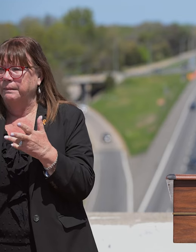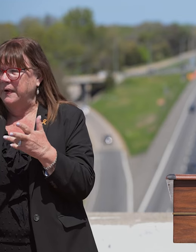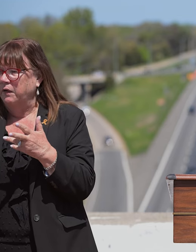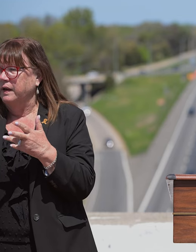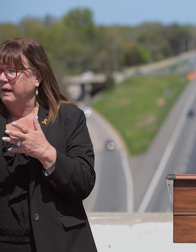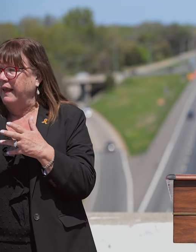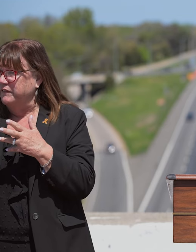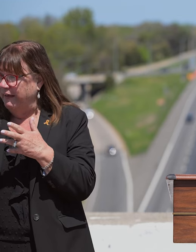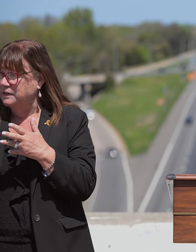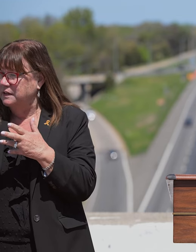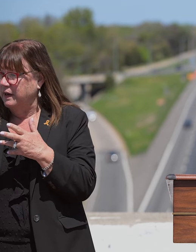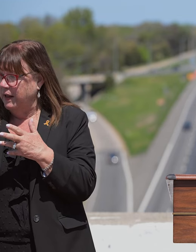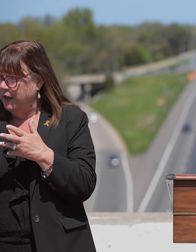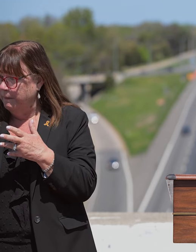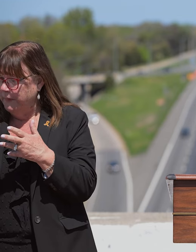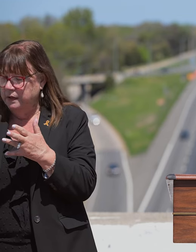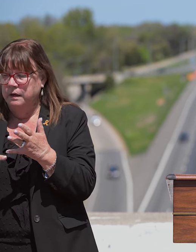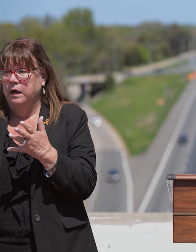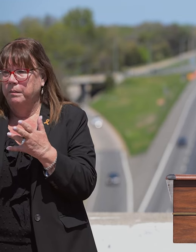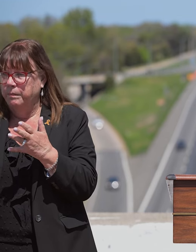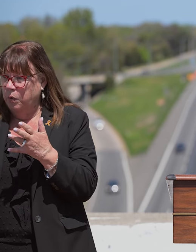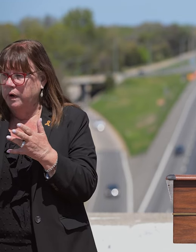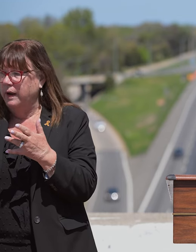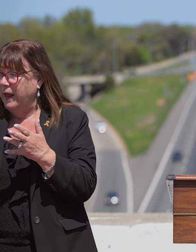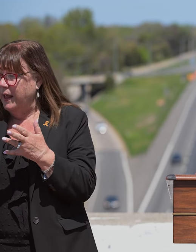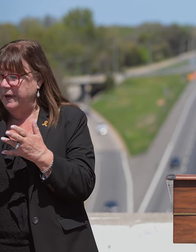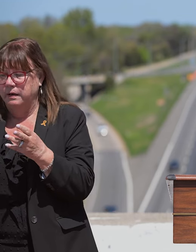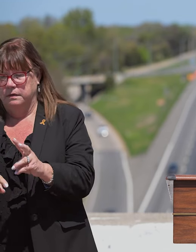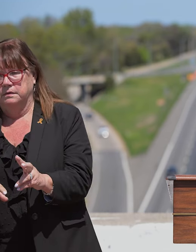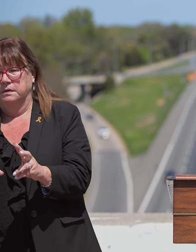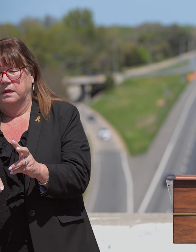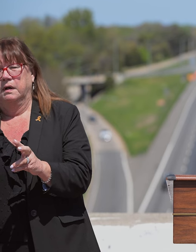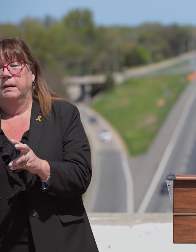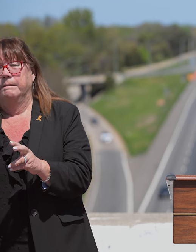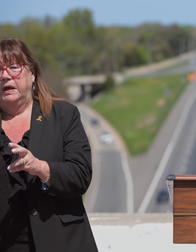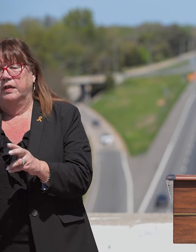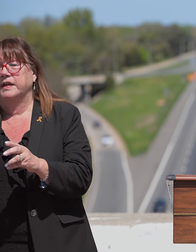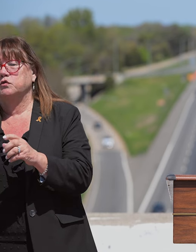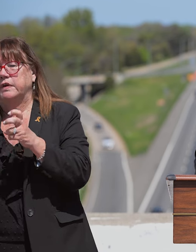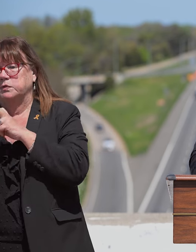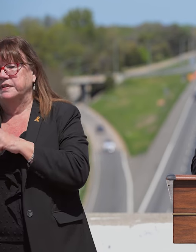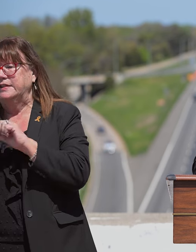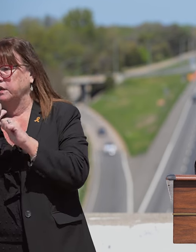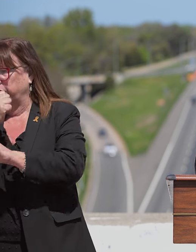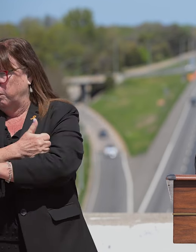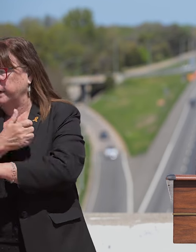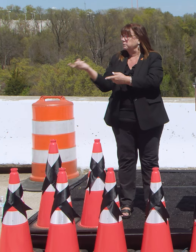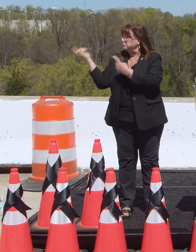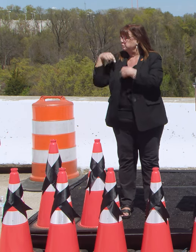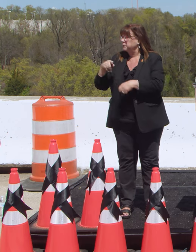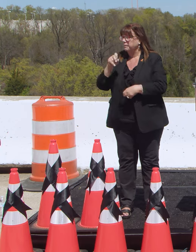Maryland Aviation Administration, Maryland Port Administration, and the Maryland Transportation Authority. Come on up, Paul.